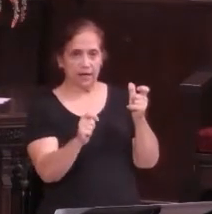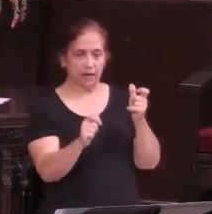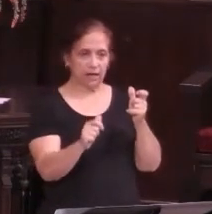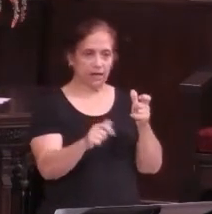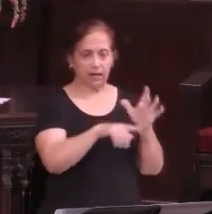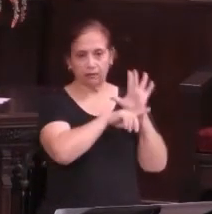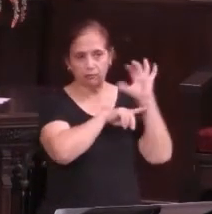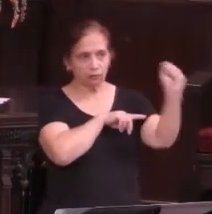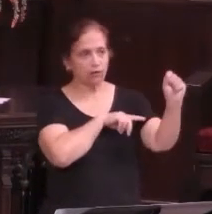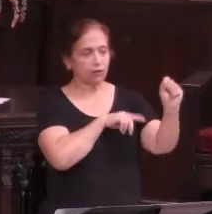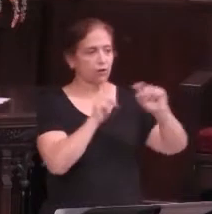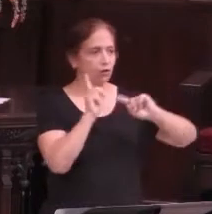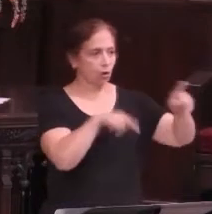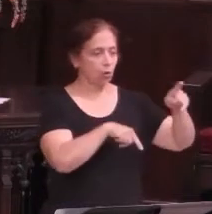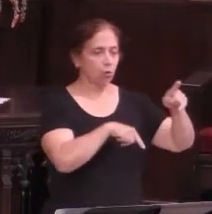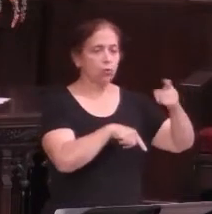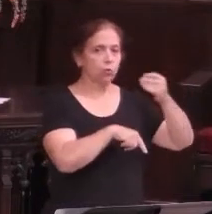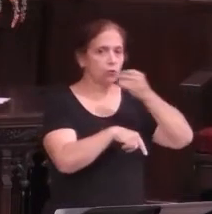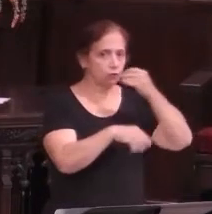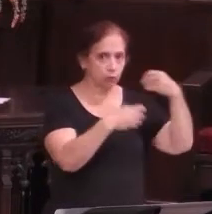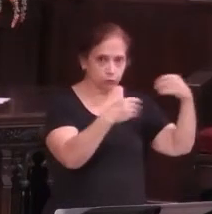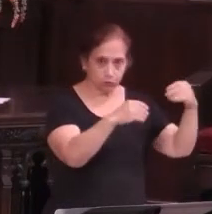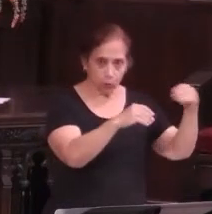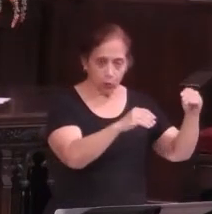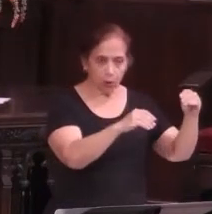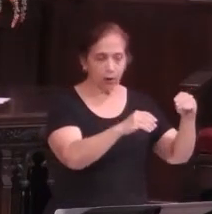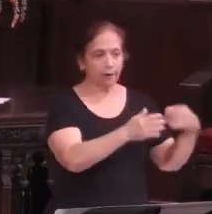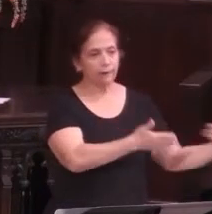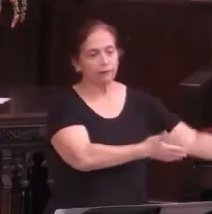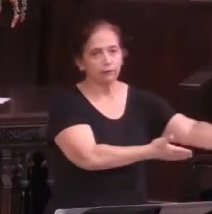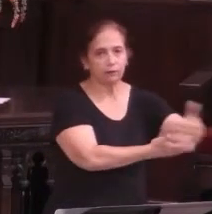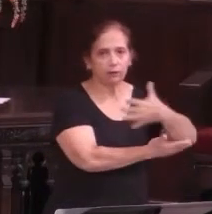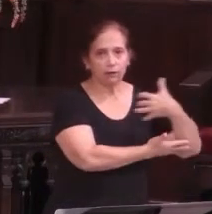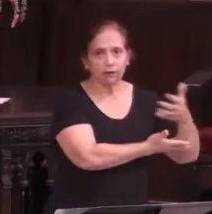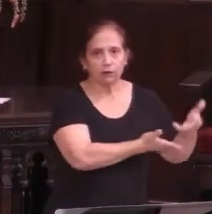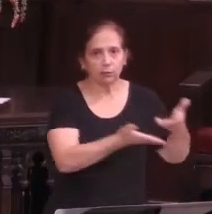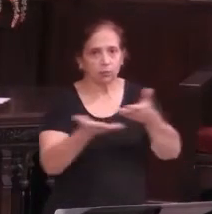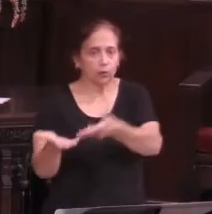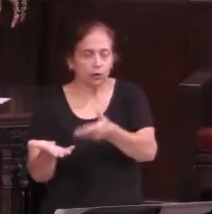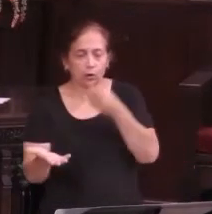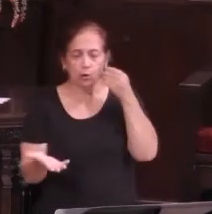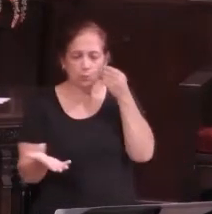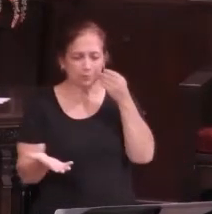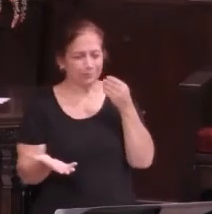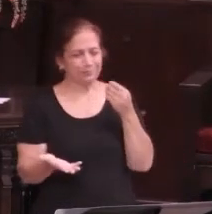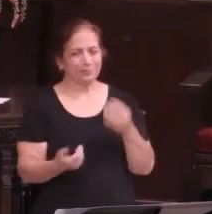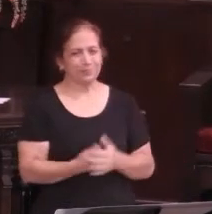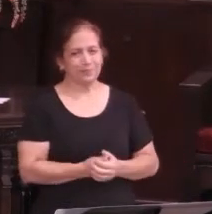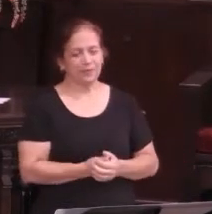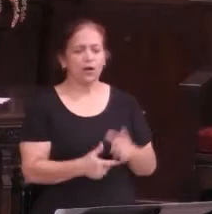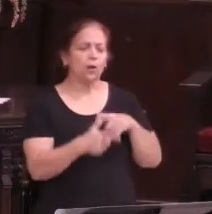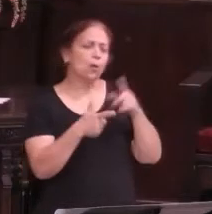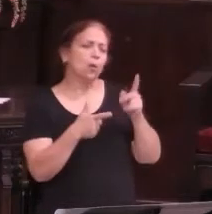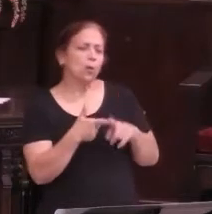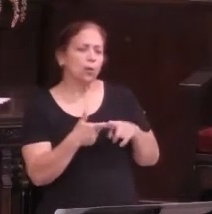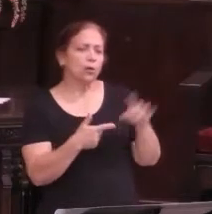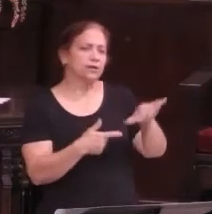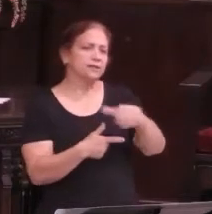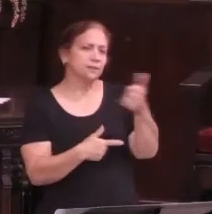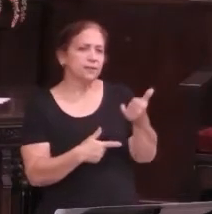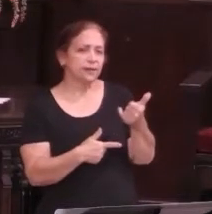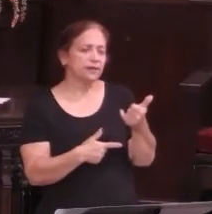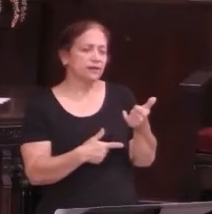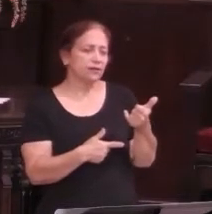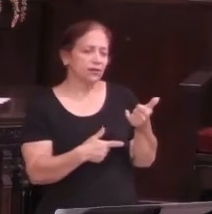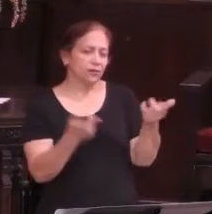head out the door to my local market and stock up on staples? Or is something else going